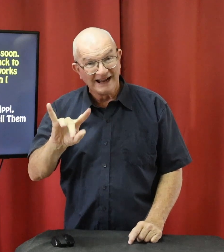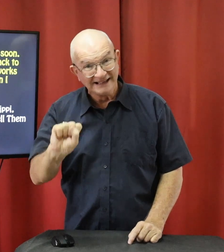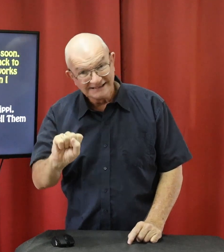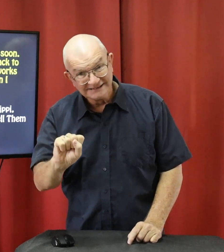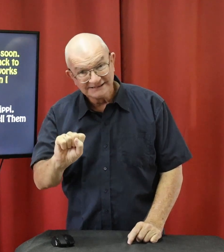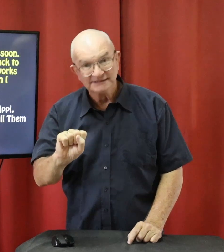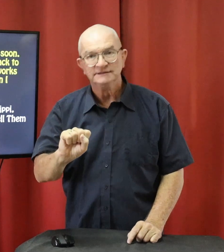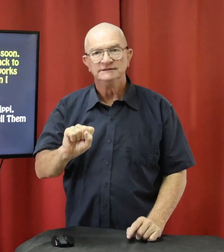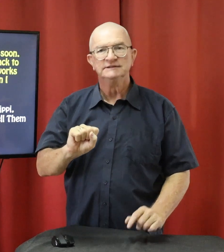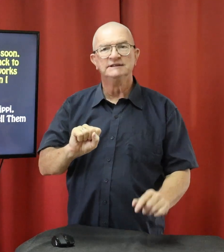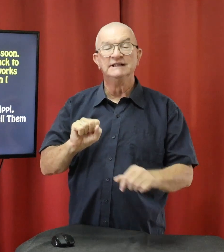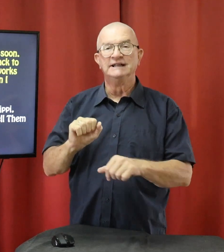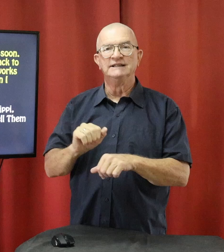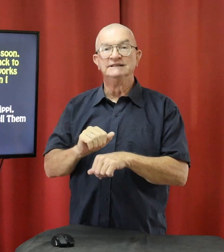Epaphroditus.